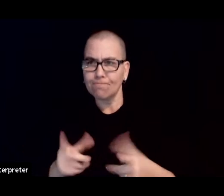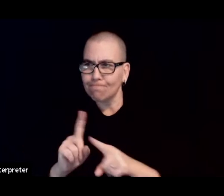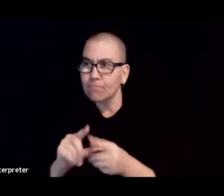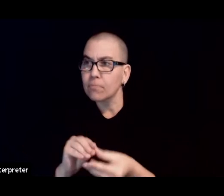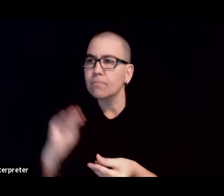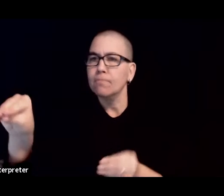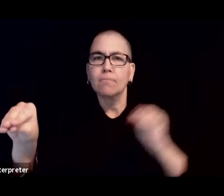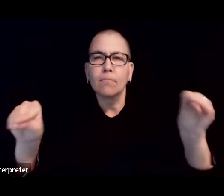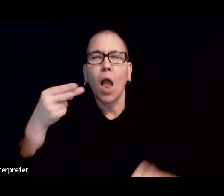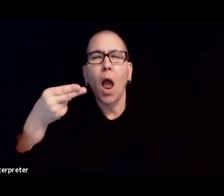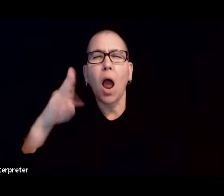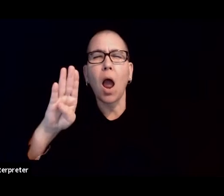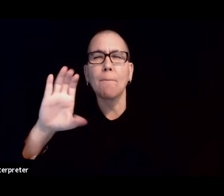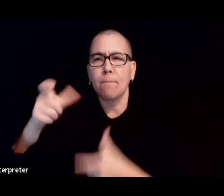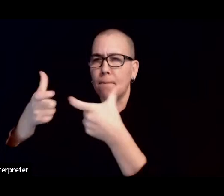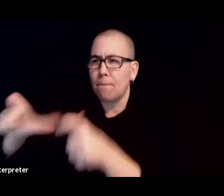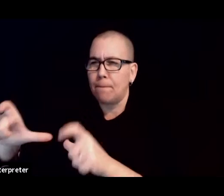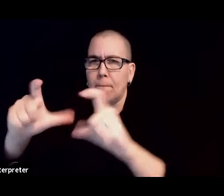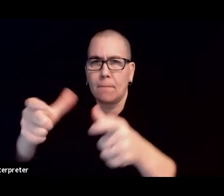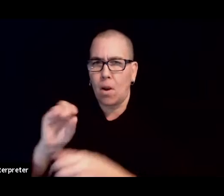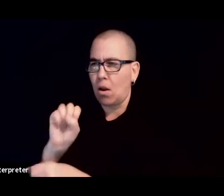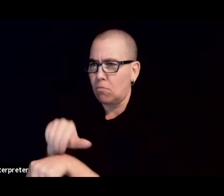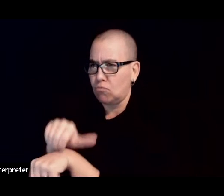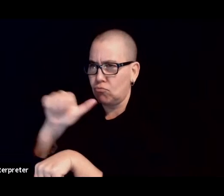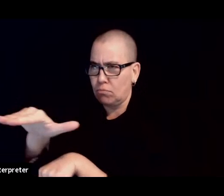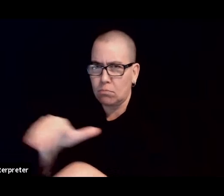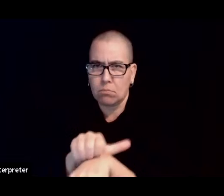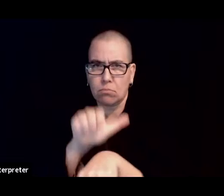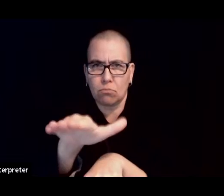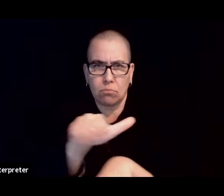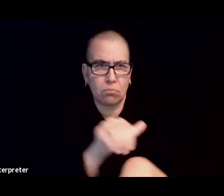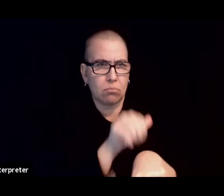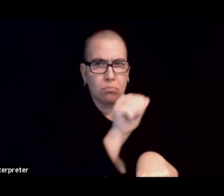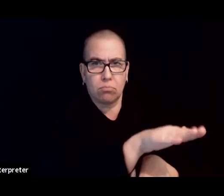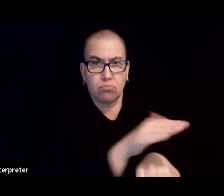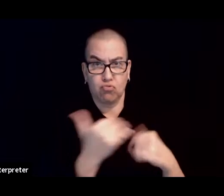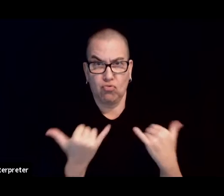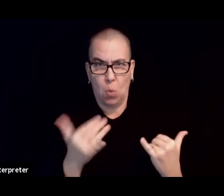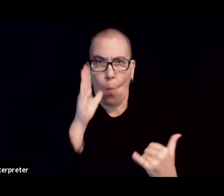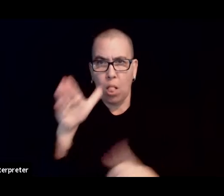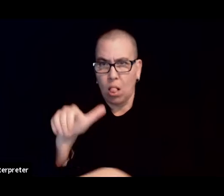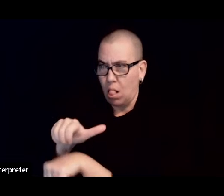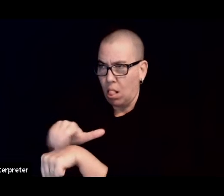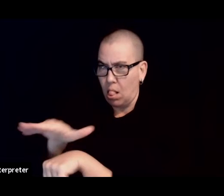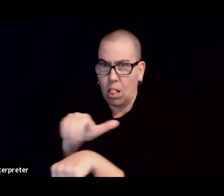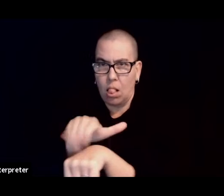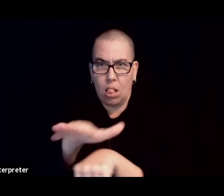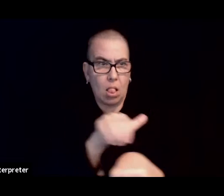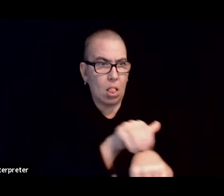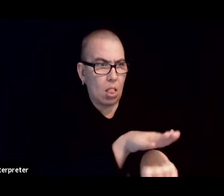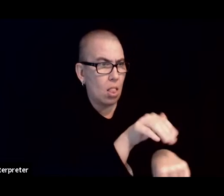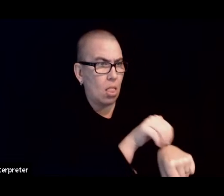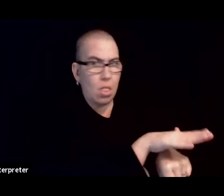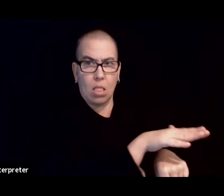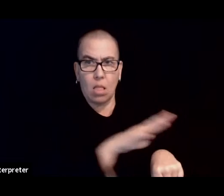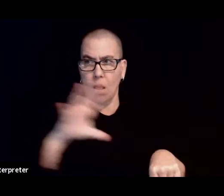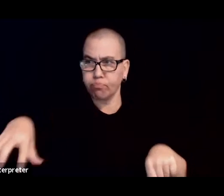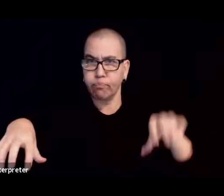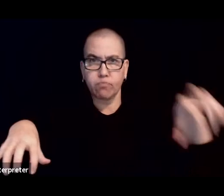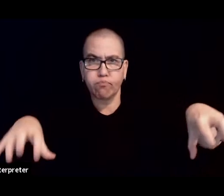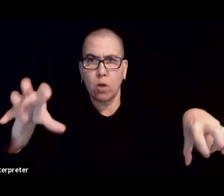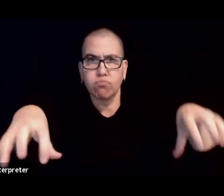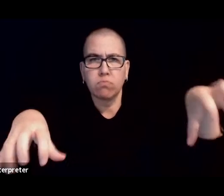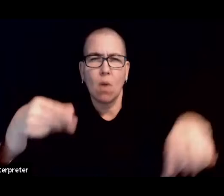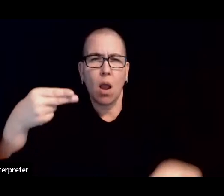shipments by the end of the day, and they will be sending out to their spokes when they are ready to vaccinate. And some hub sites have